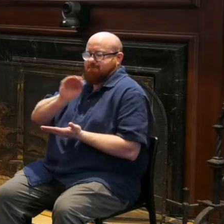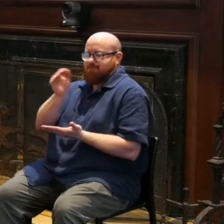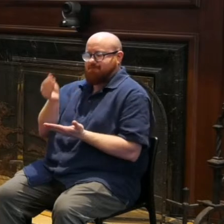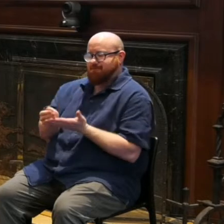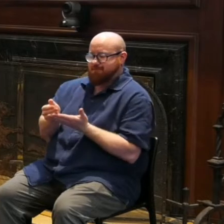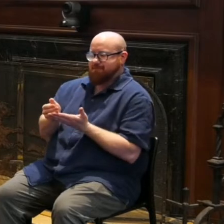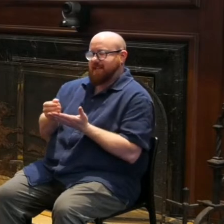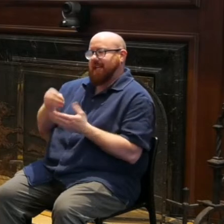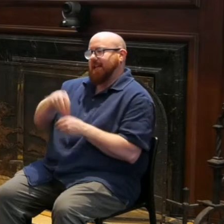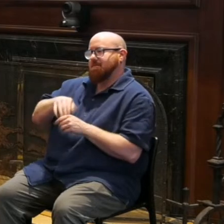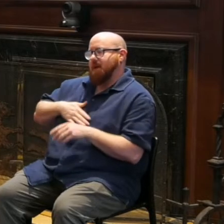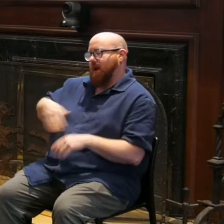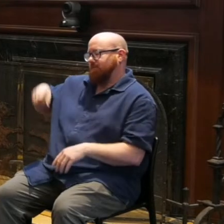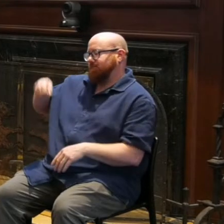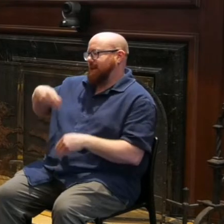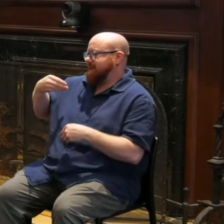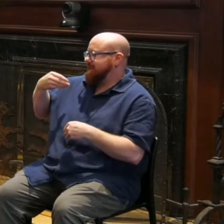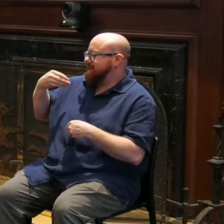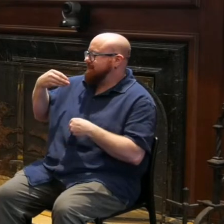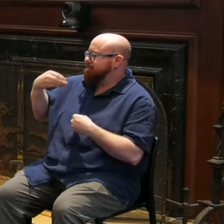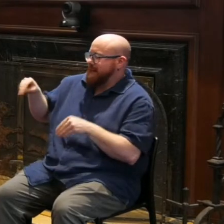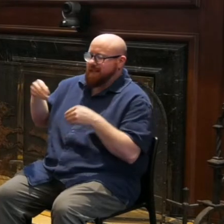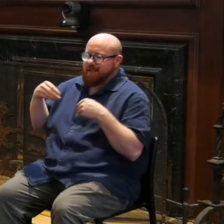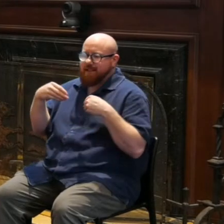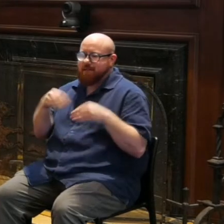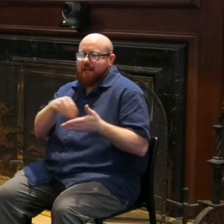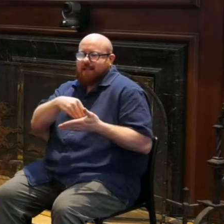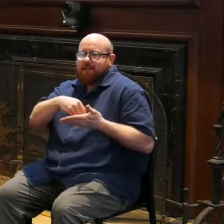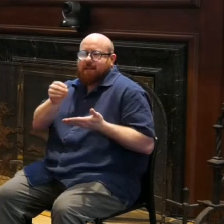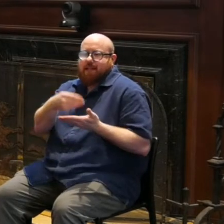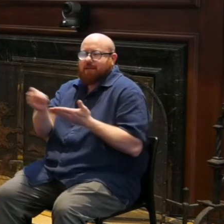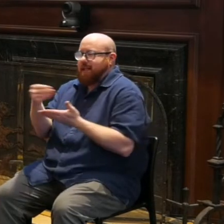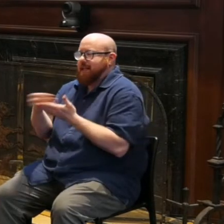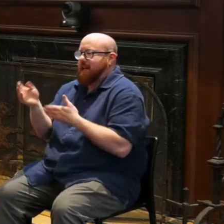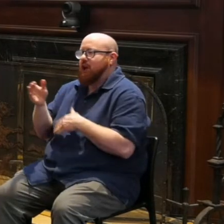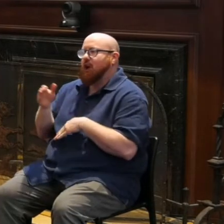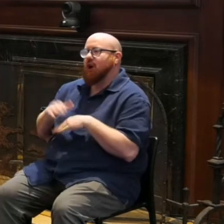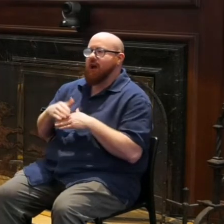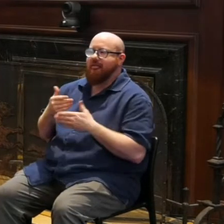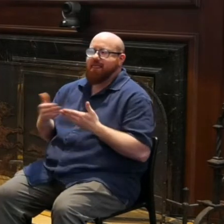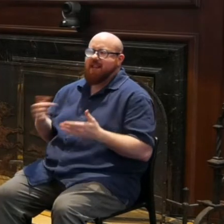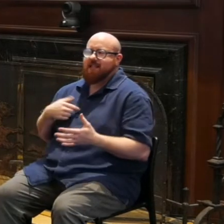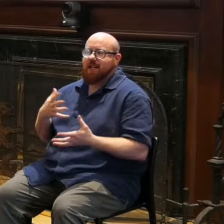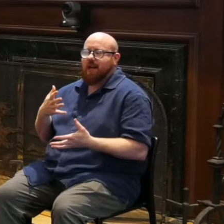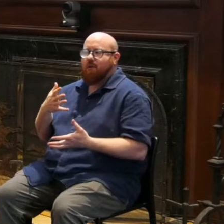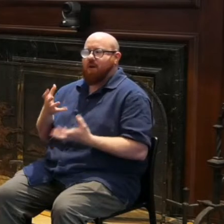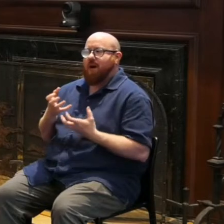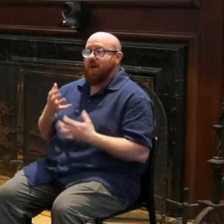spend on treasures and delights without a care because I paid no